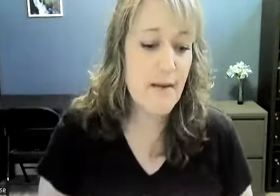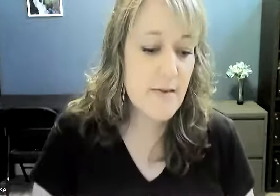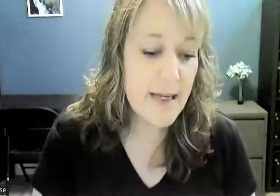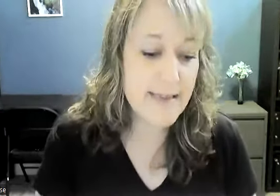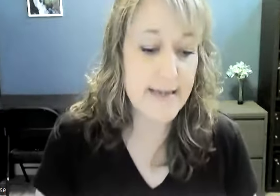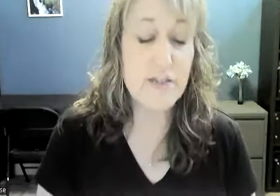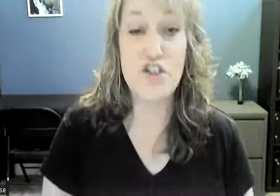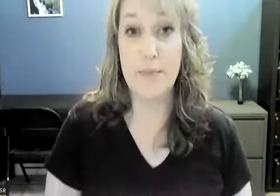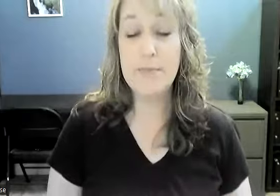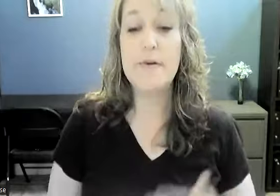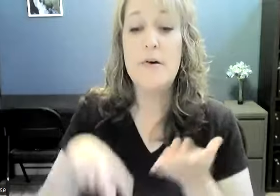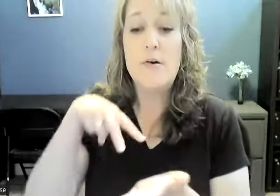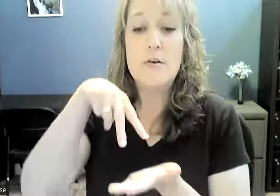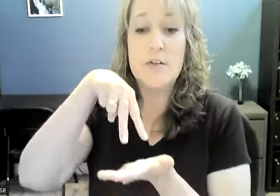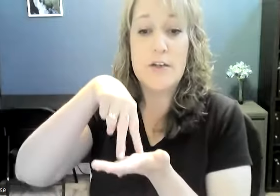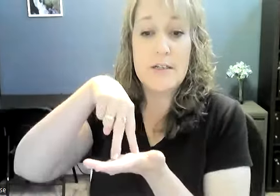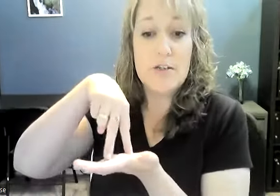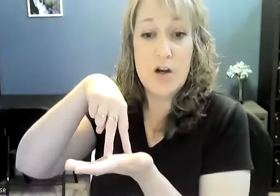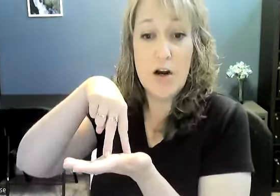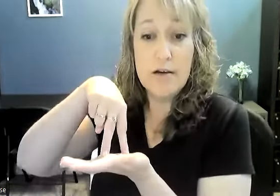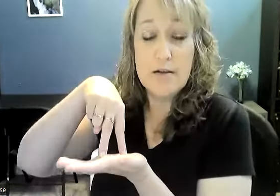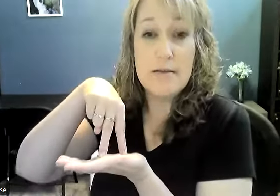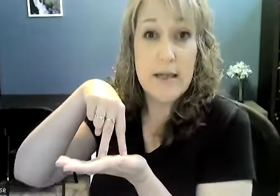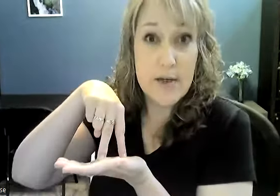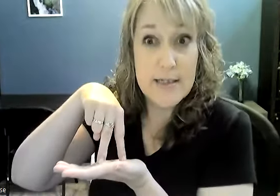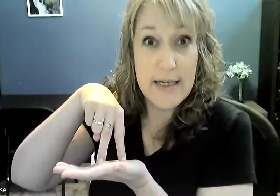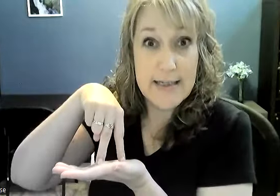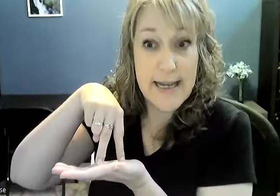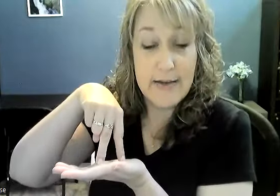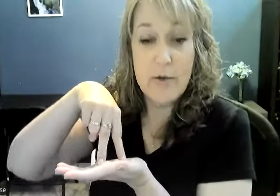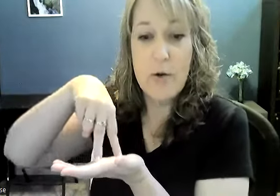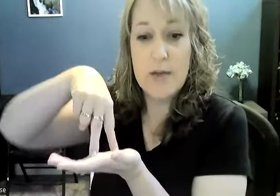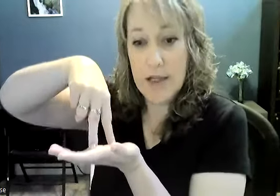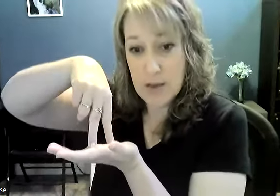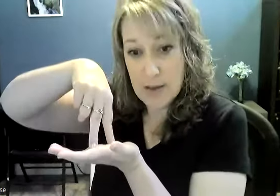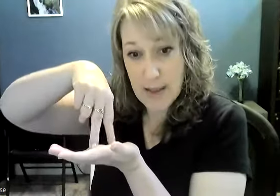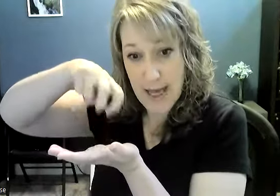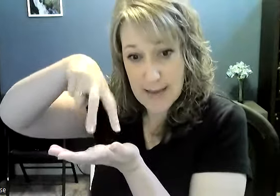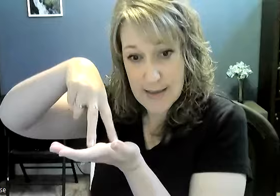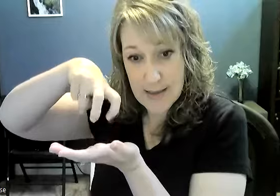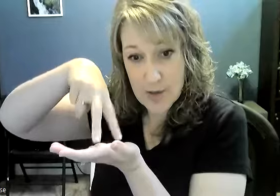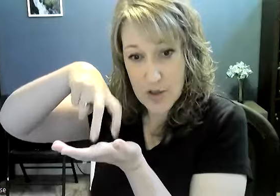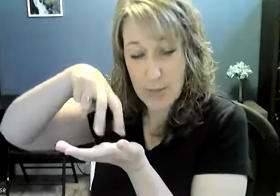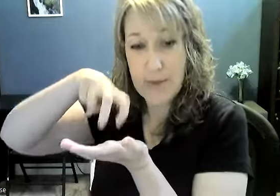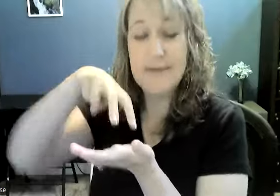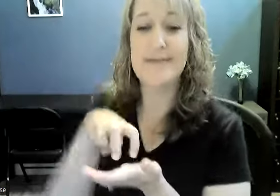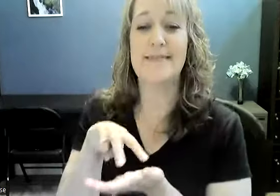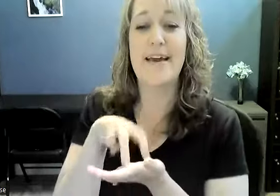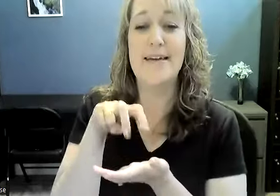The next sign is jump. So you're going to start like you're signing stand, only your little legs jump. Okay,